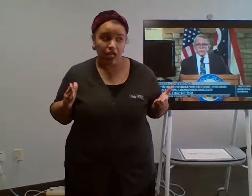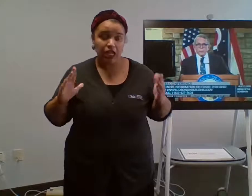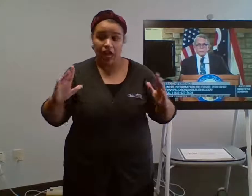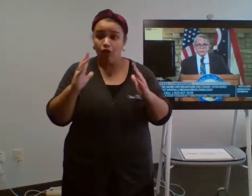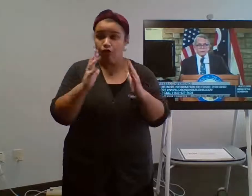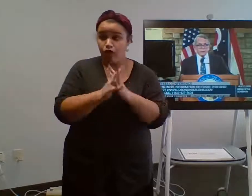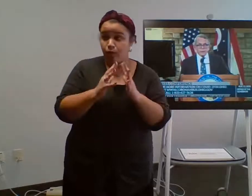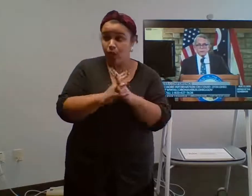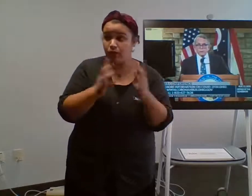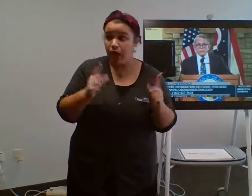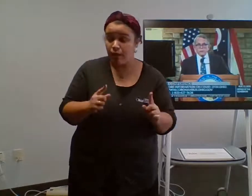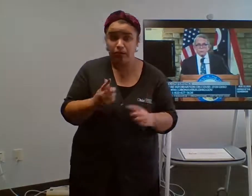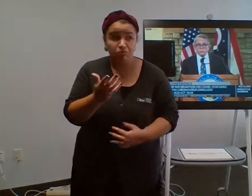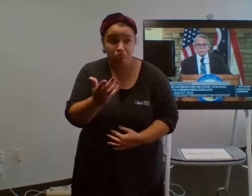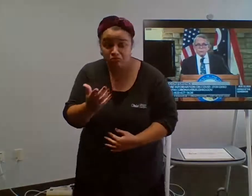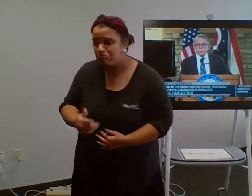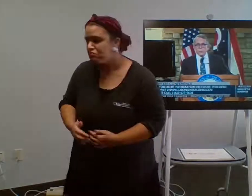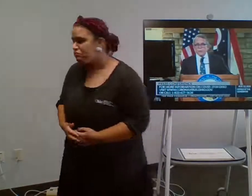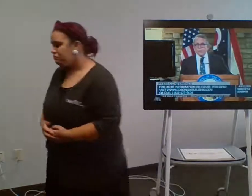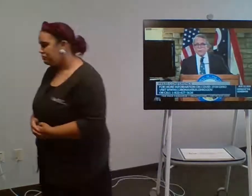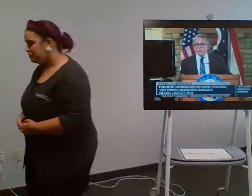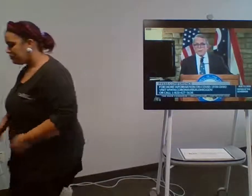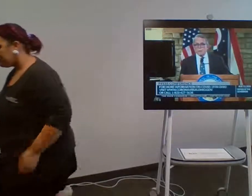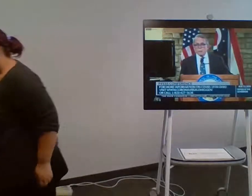Warren County case. That case is under appeal.